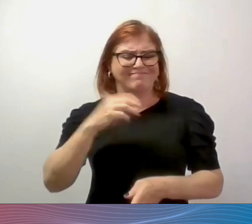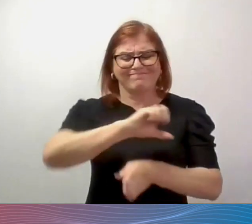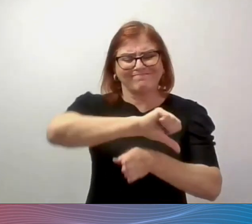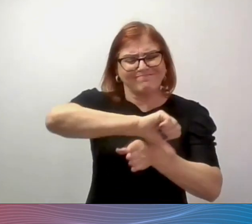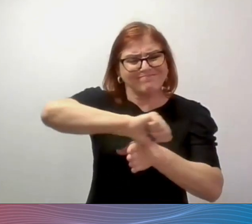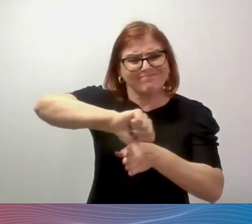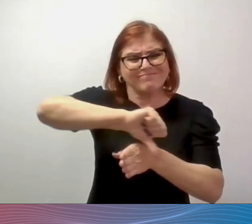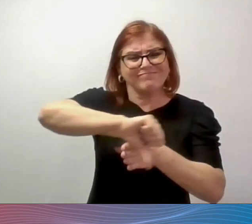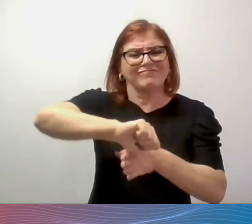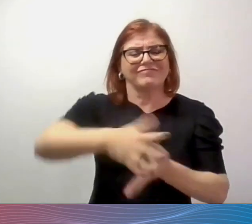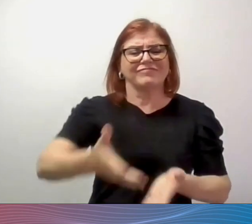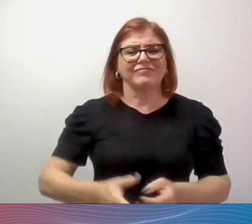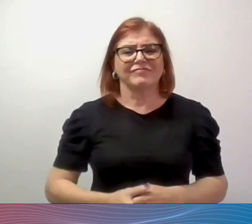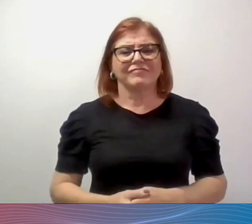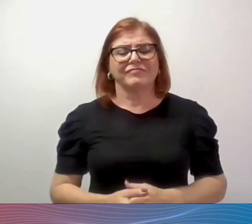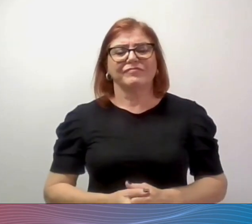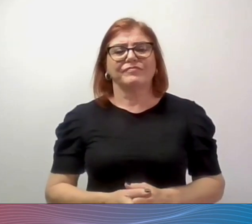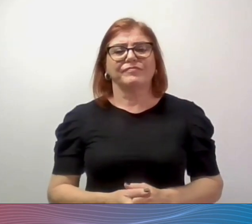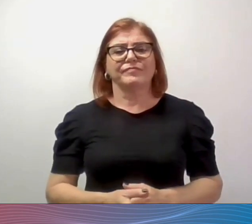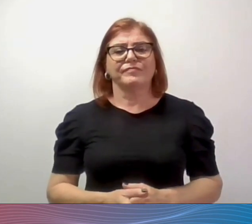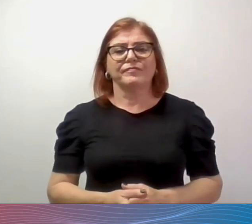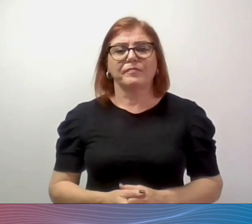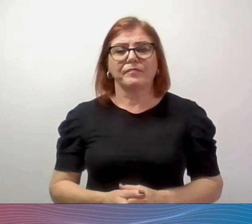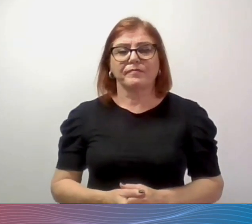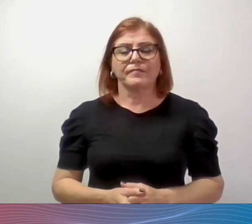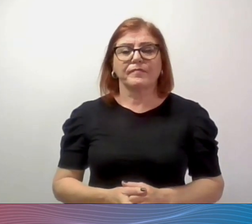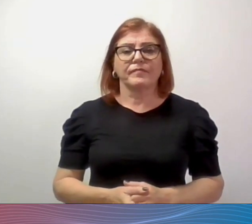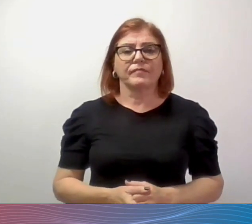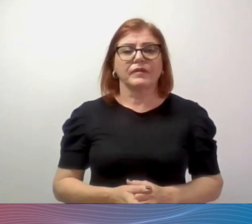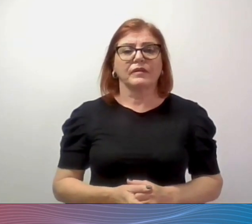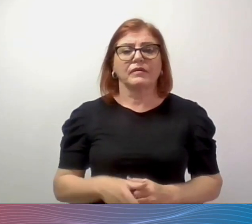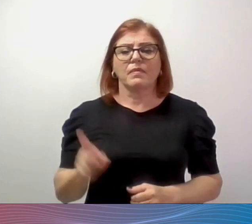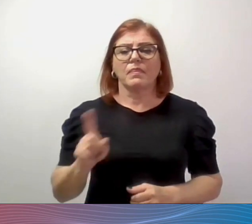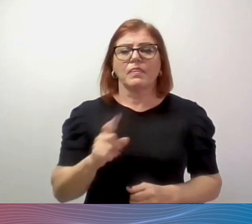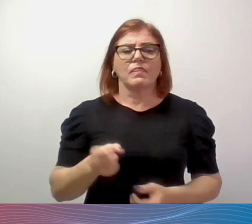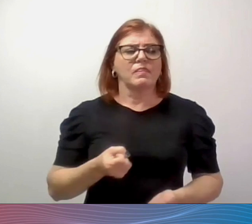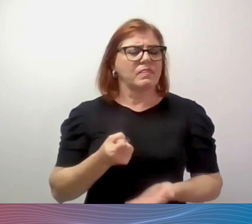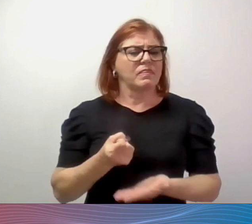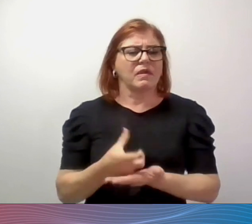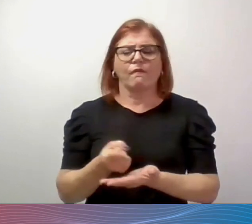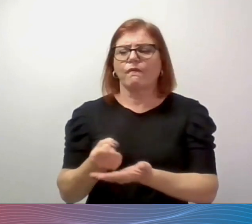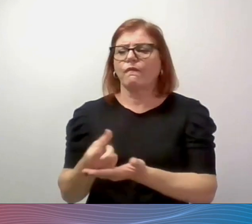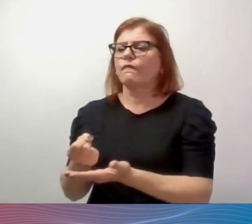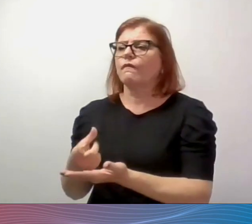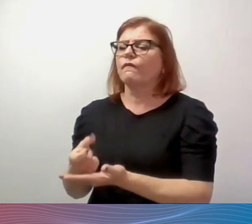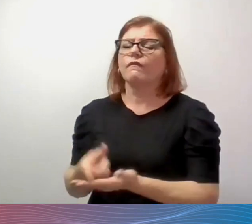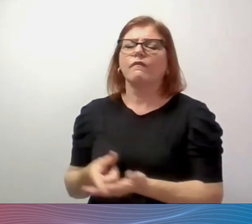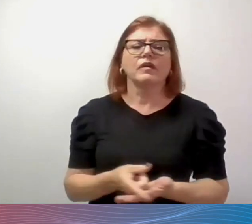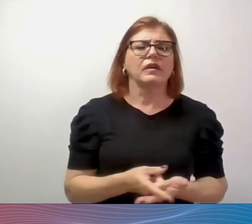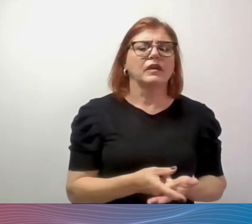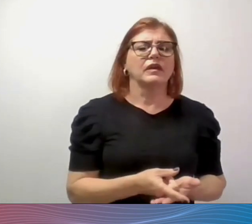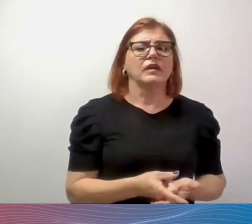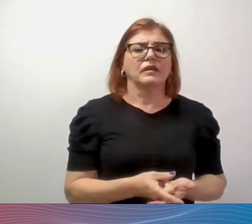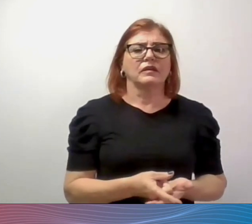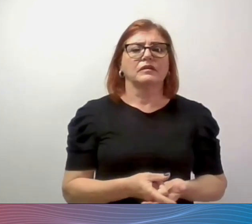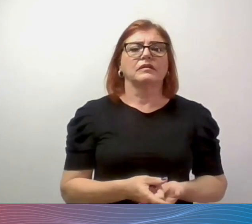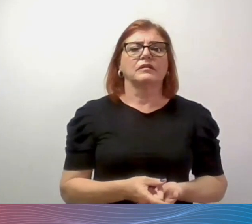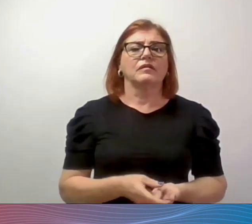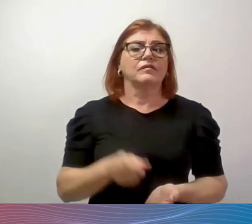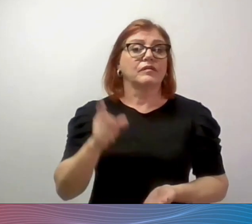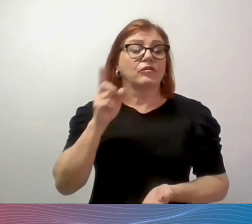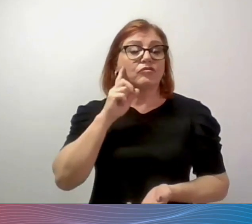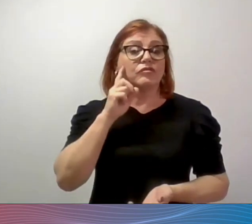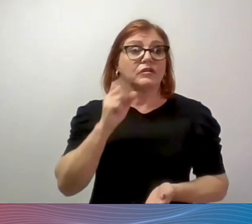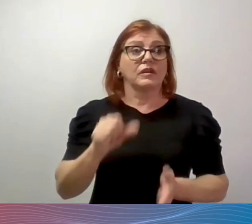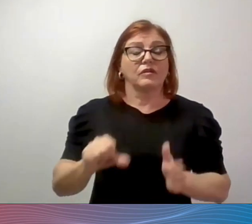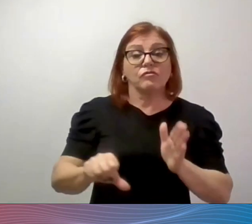Because of uncleanness. Não venda o seu direito de primogenitura por um prato de lentilha. Do not sell your birthright